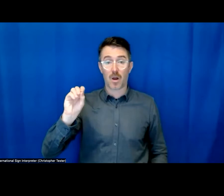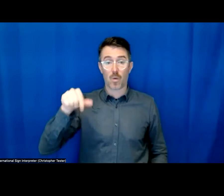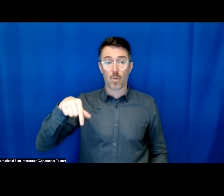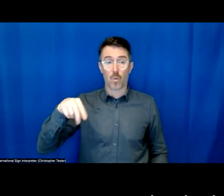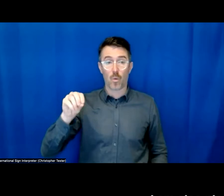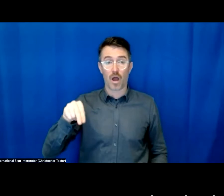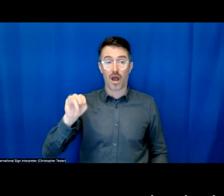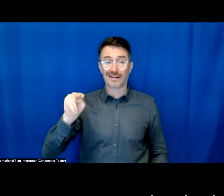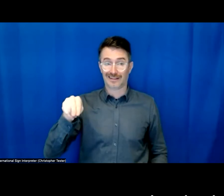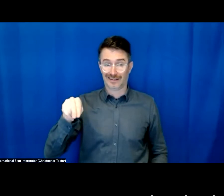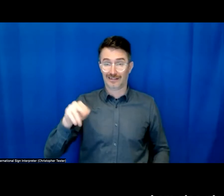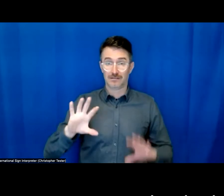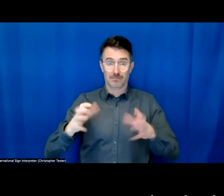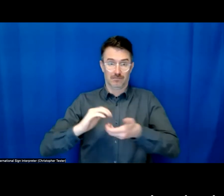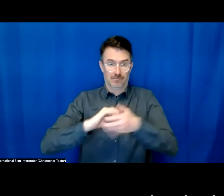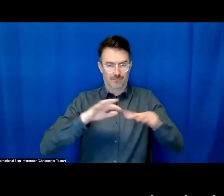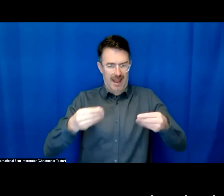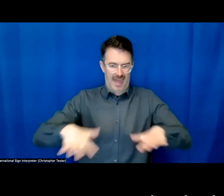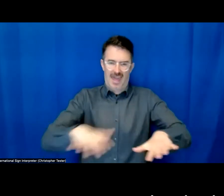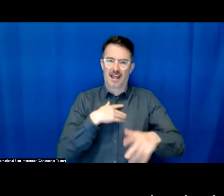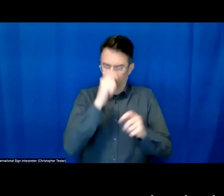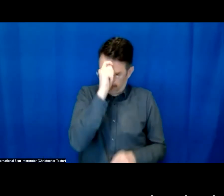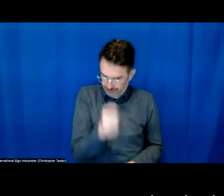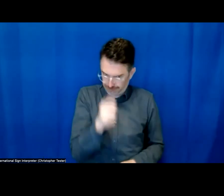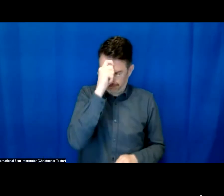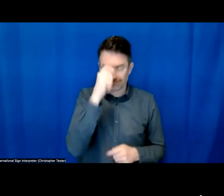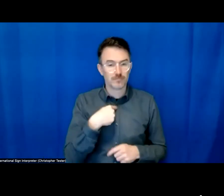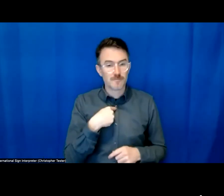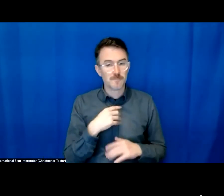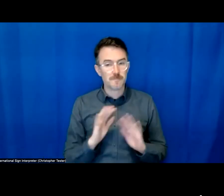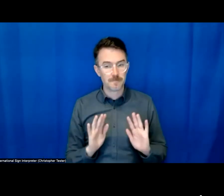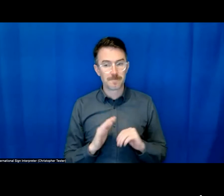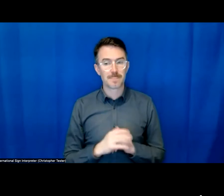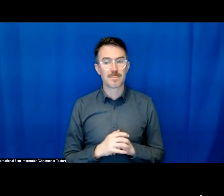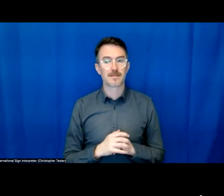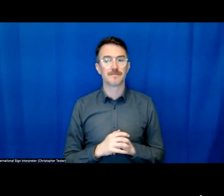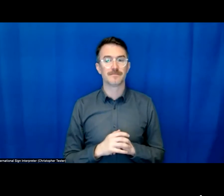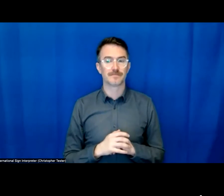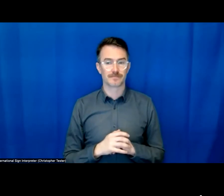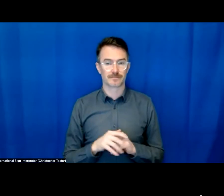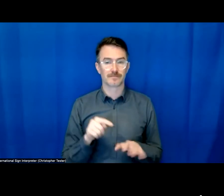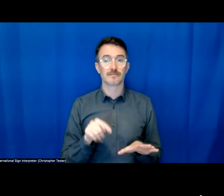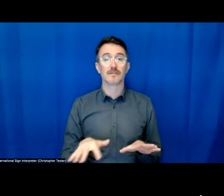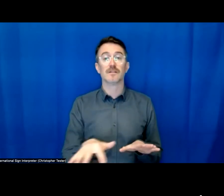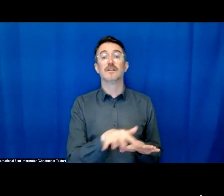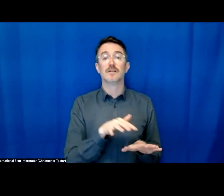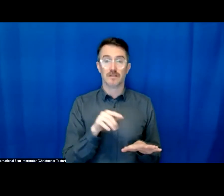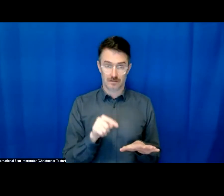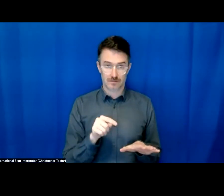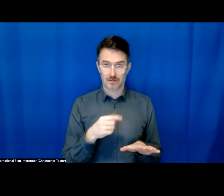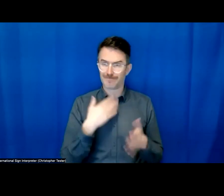gathering. I am also pleased to be joined by my fellow panelists who are leading on transformational work in this